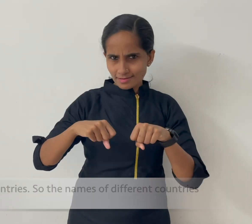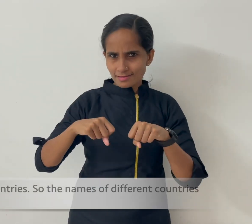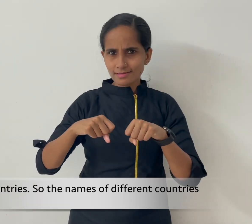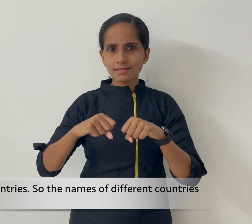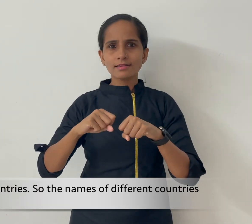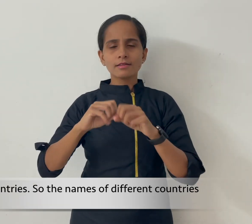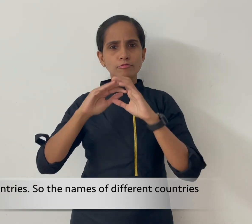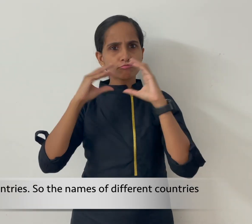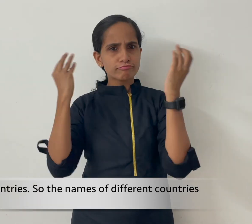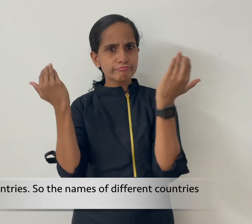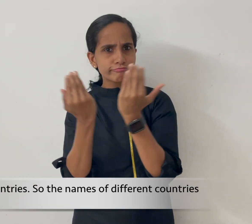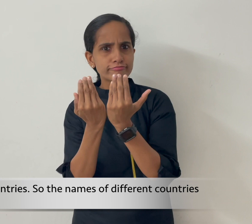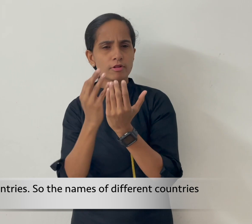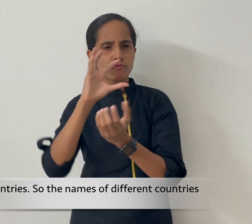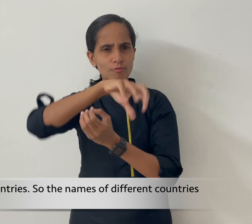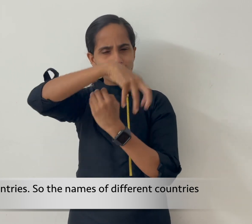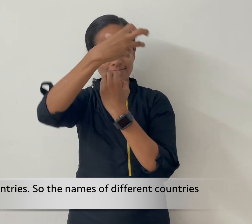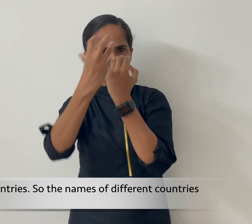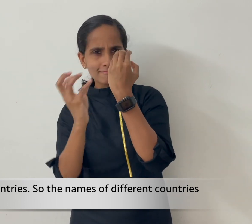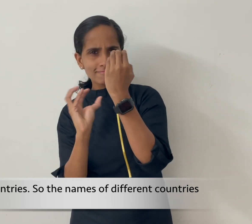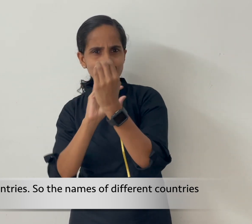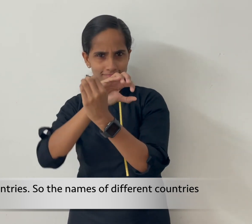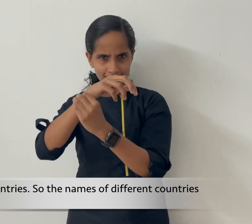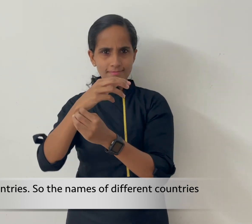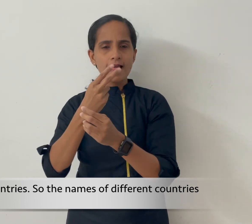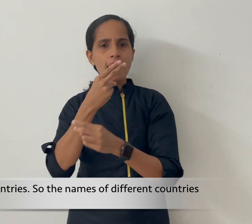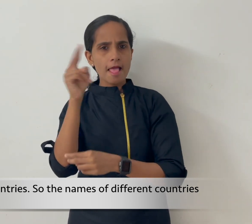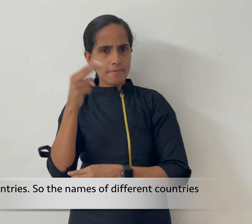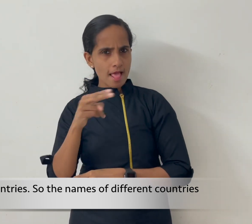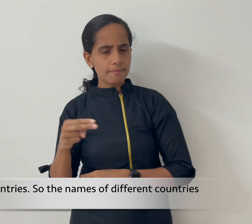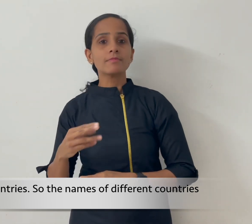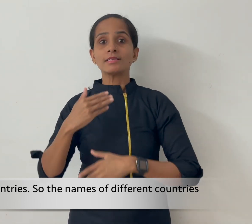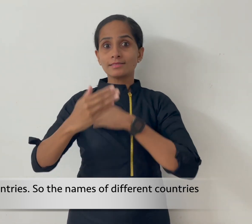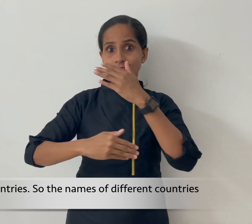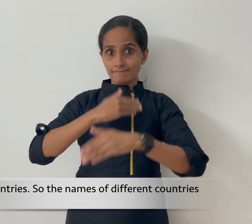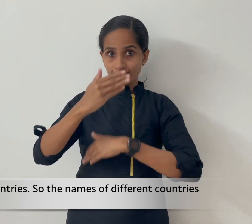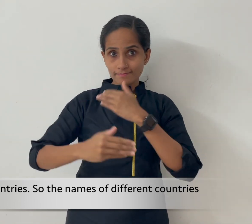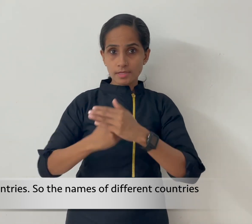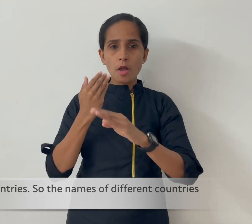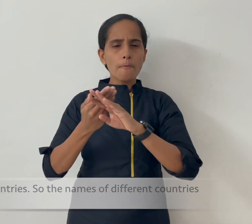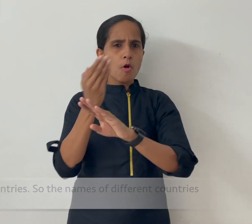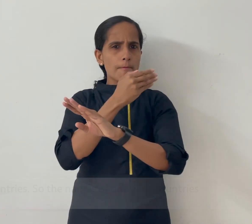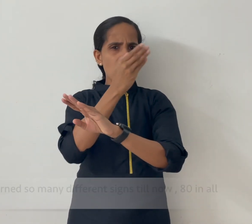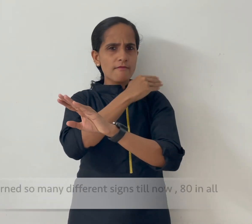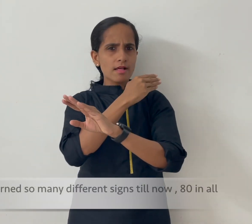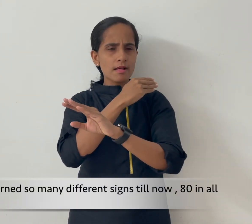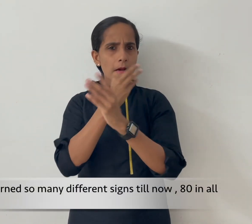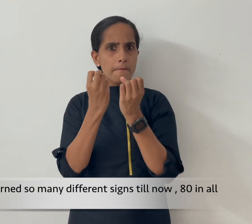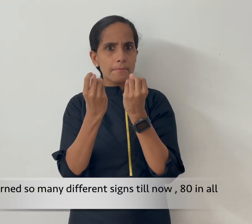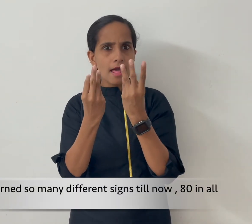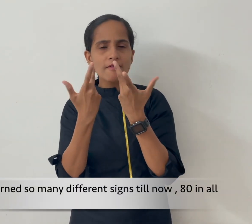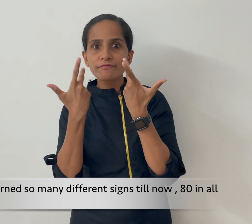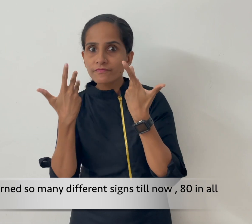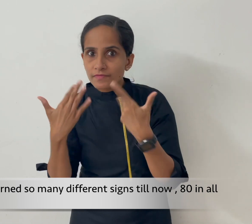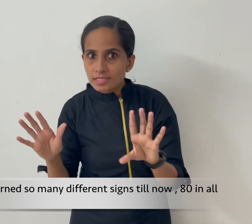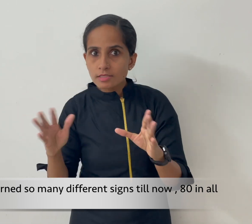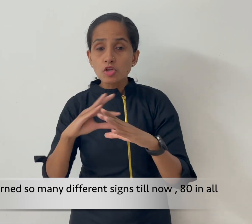Yes, countries. So the names of different countries. We have learned so many signs till